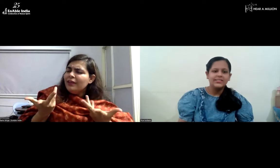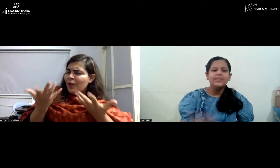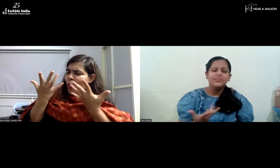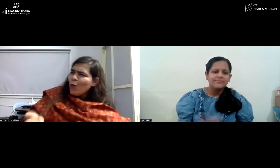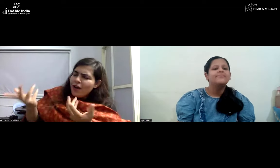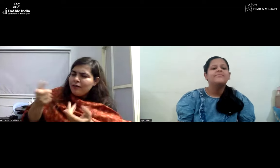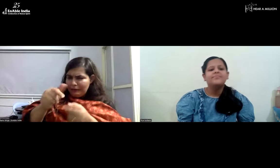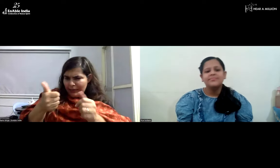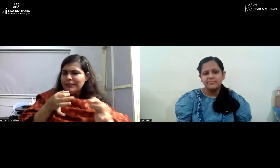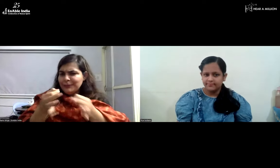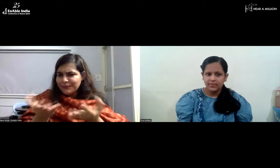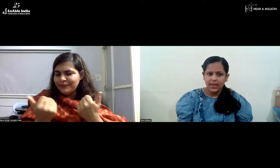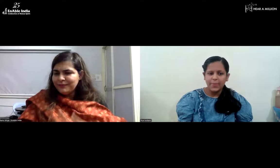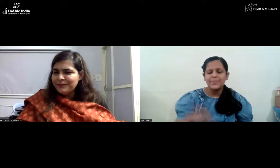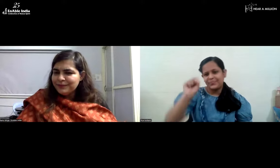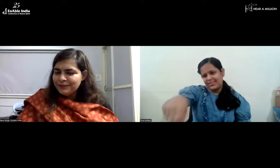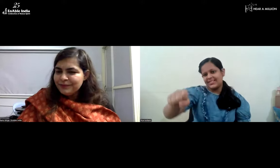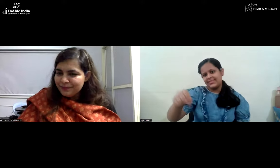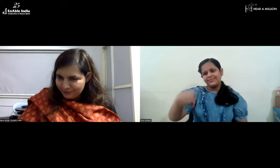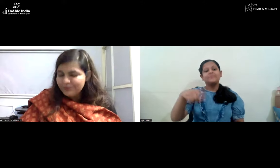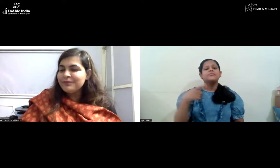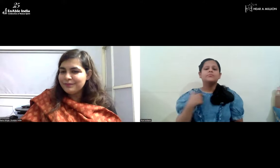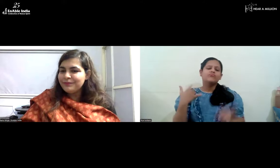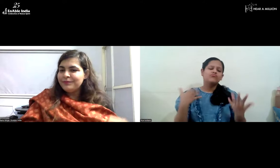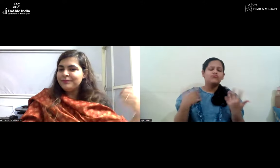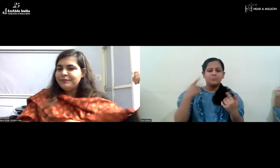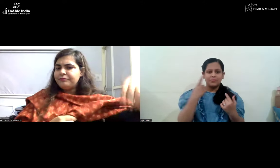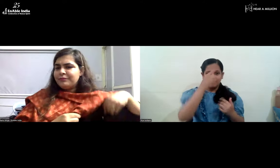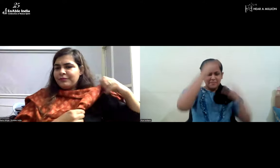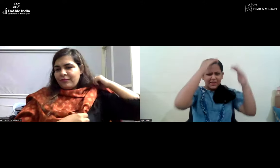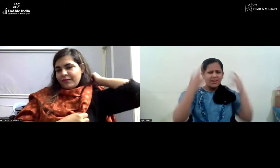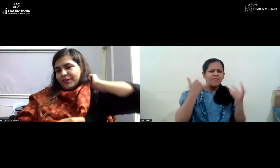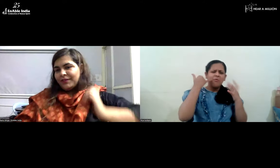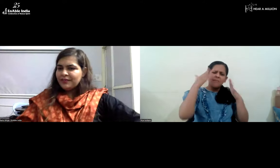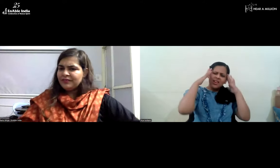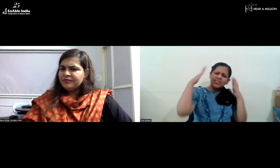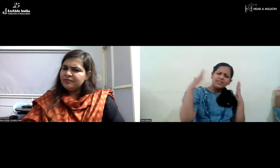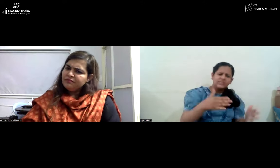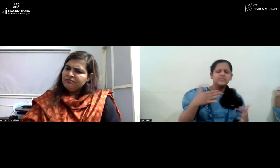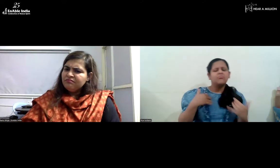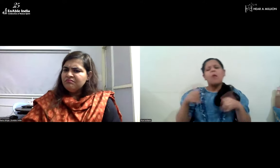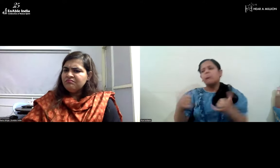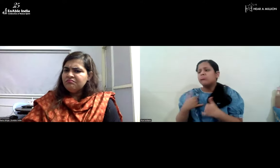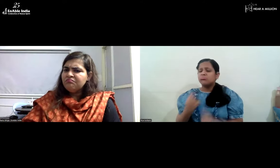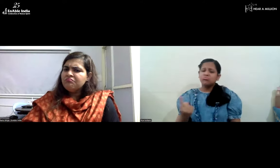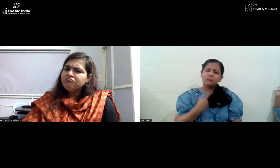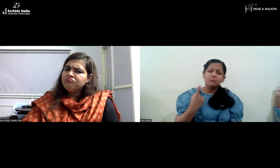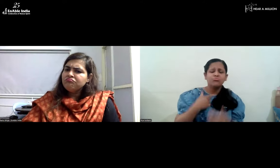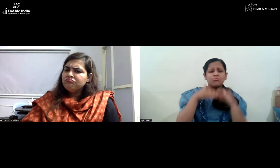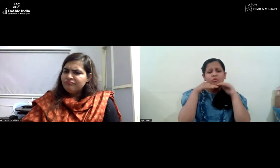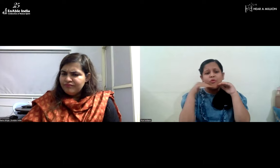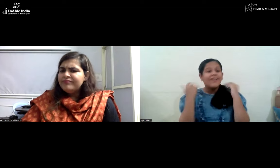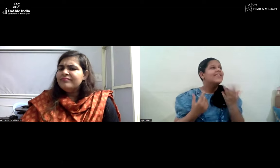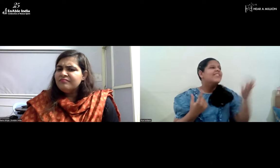So you can get creative, make some content, share it with your social media, and we will share it on our Hera Millions social media handles so people